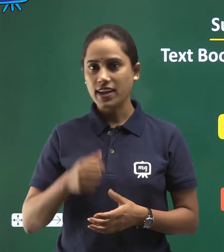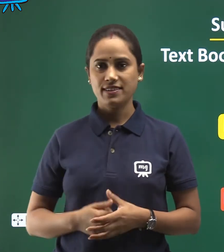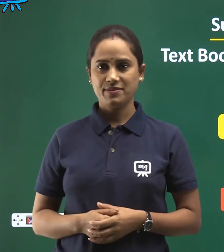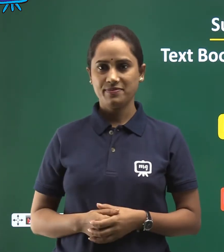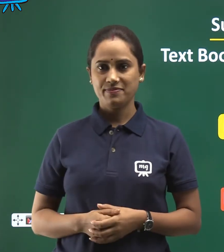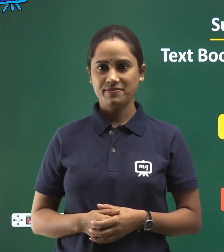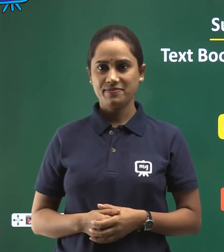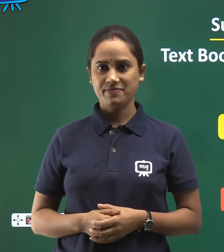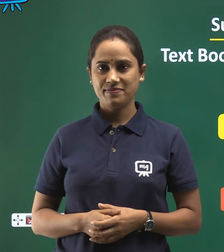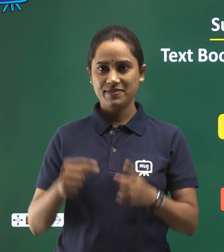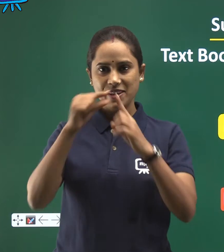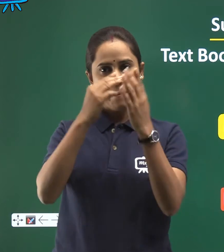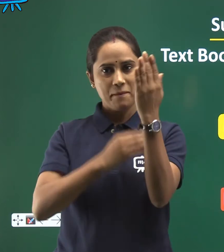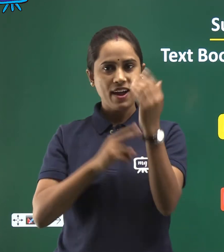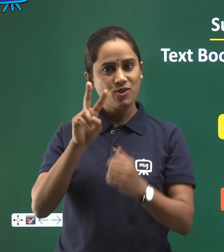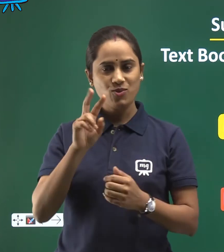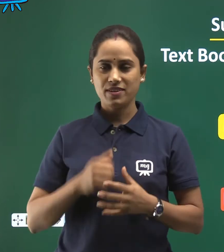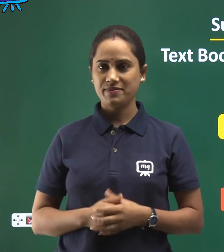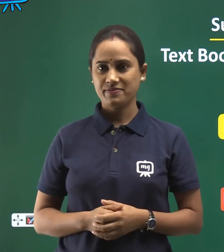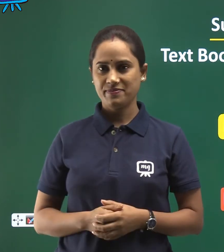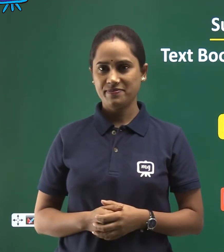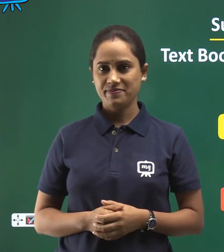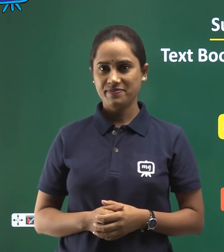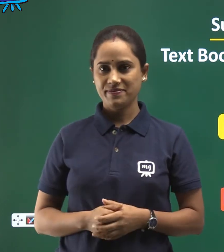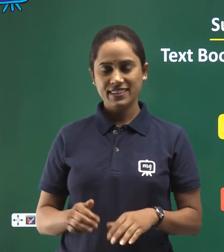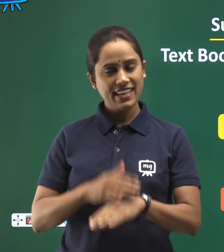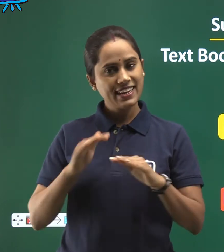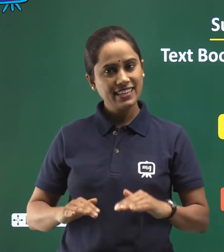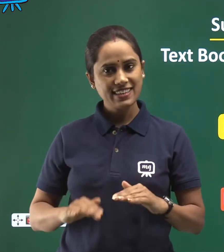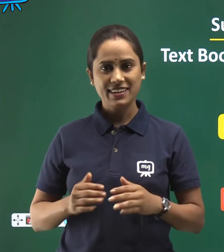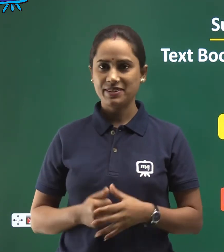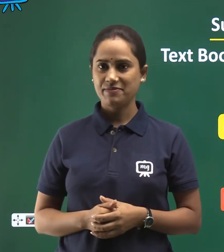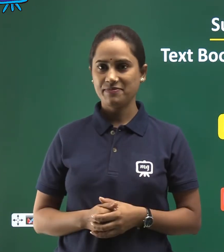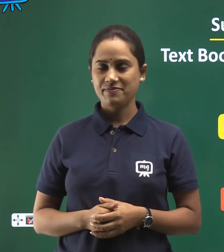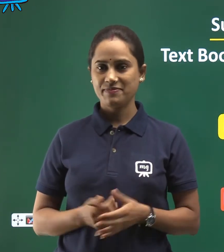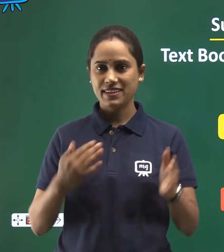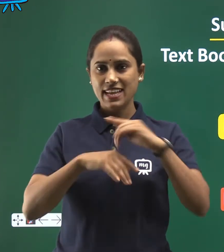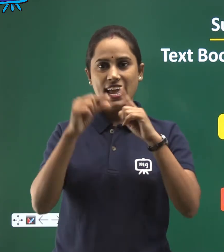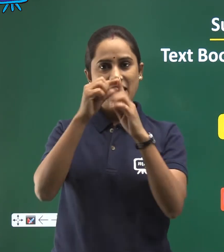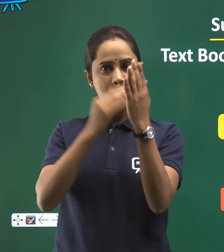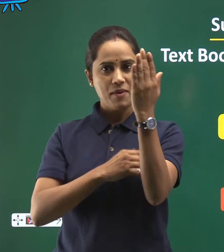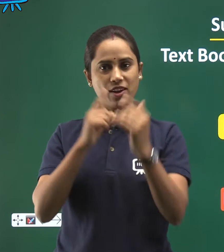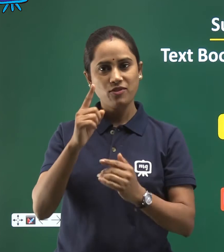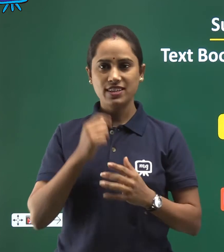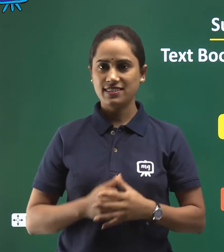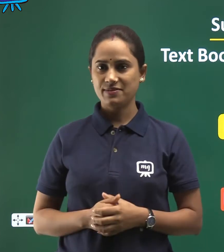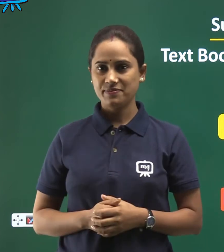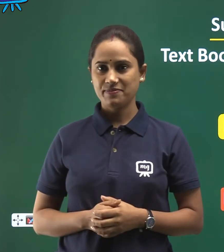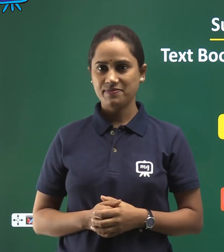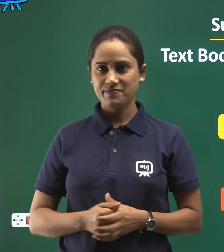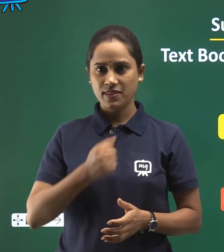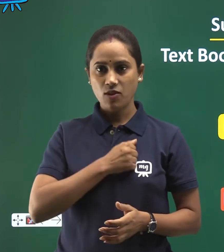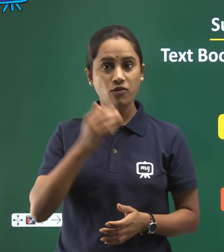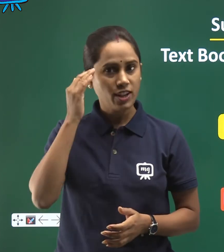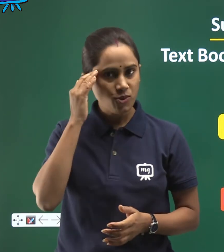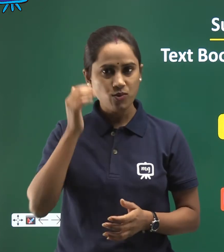quiet, part 2. Dear children, in part first